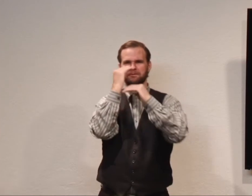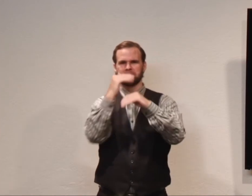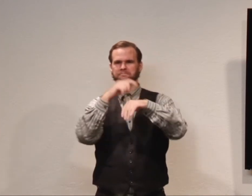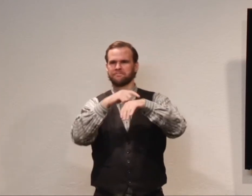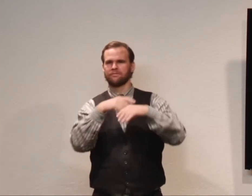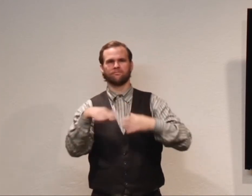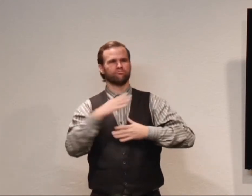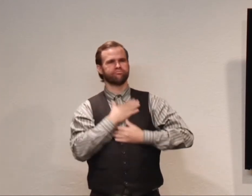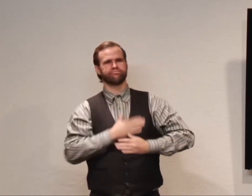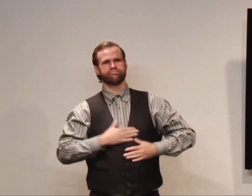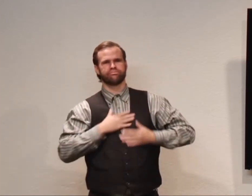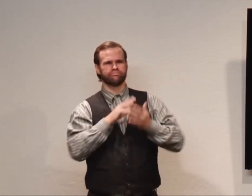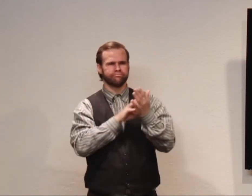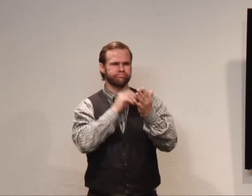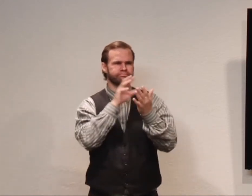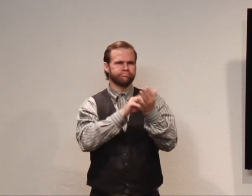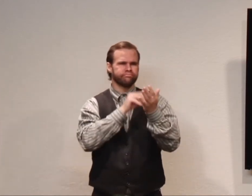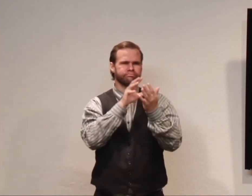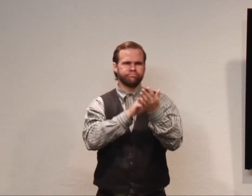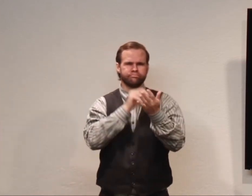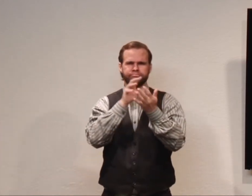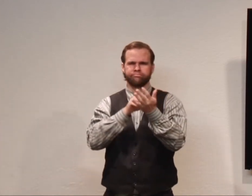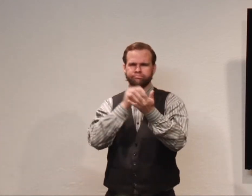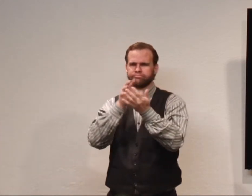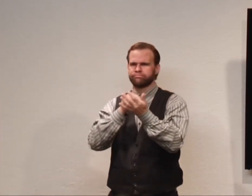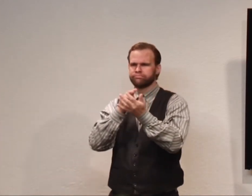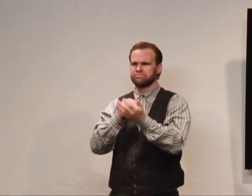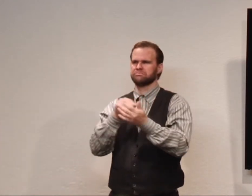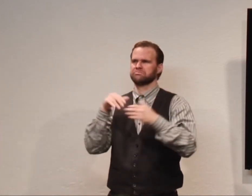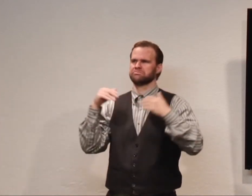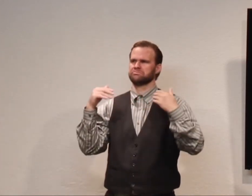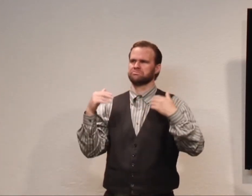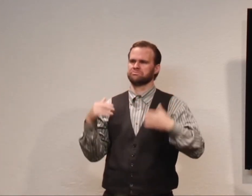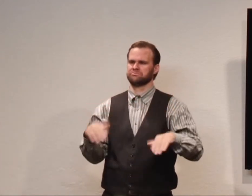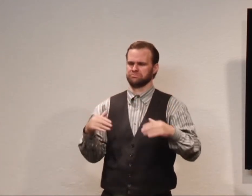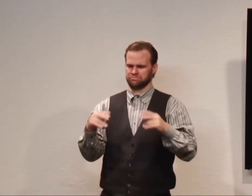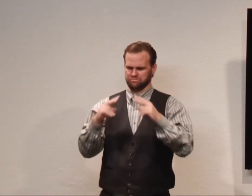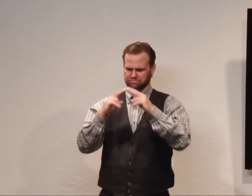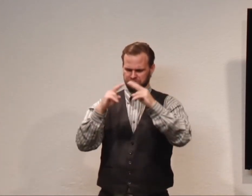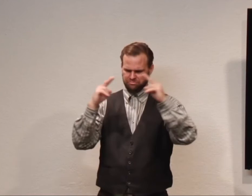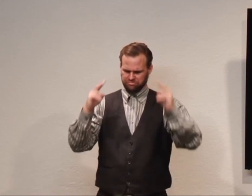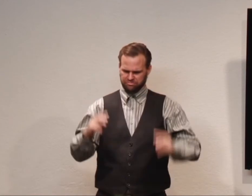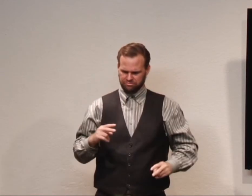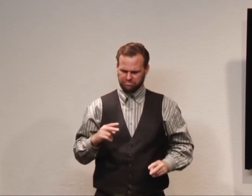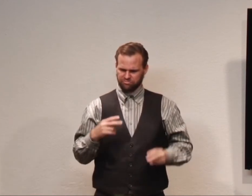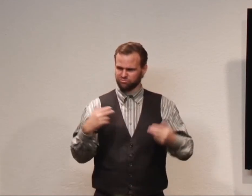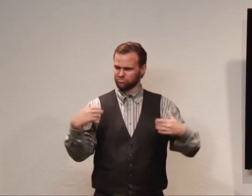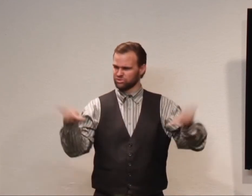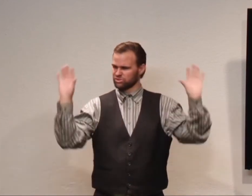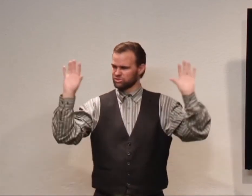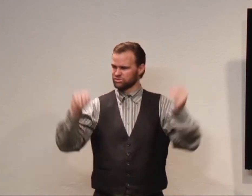You know, about an hour, limited time, and we've had a great time together studying and fellowshipping.